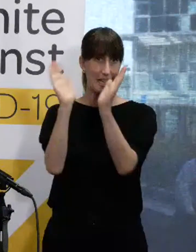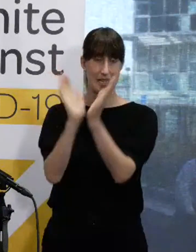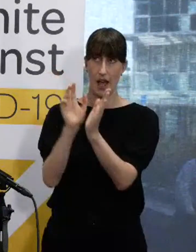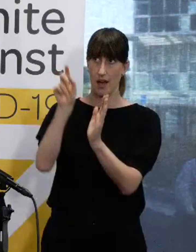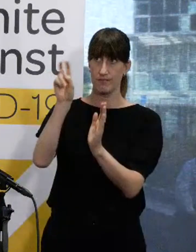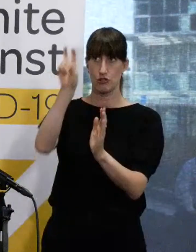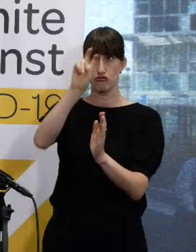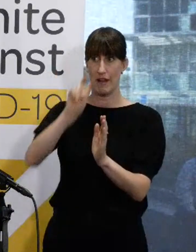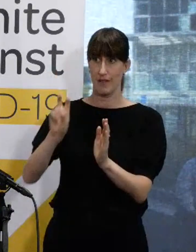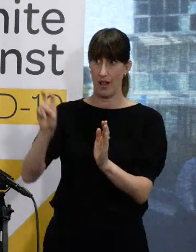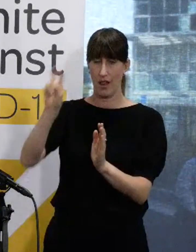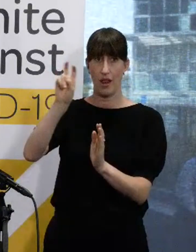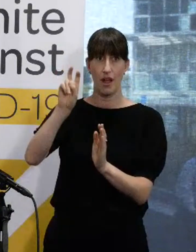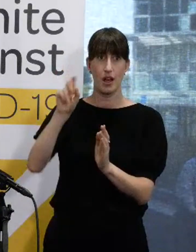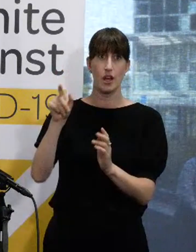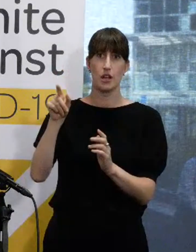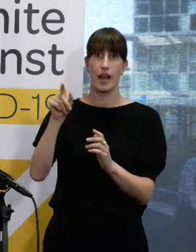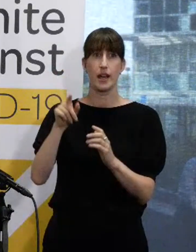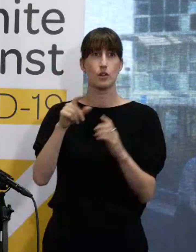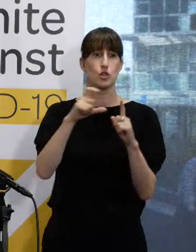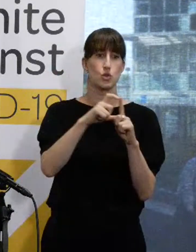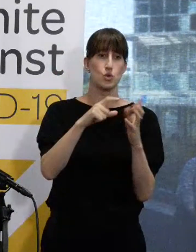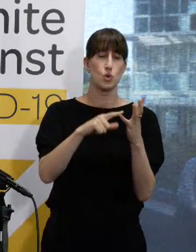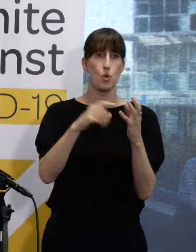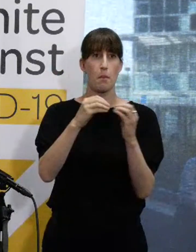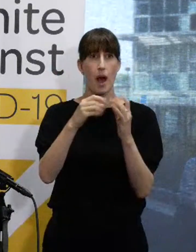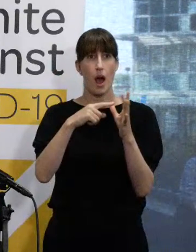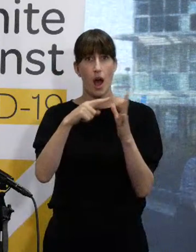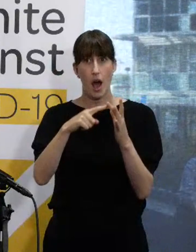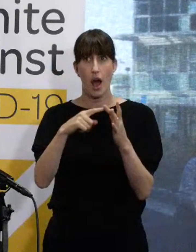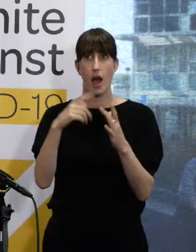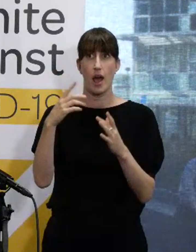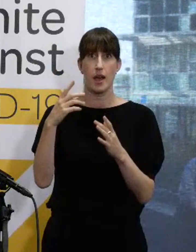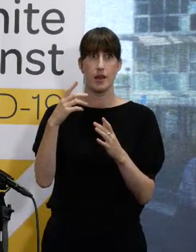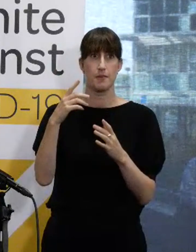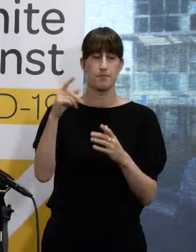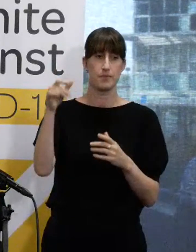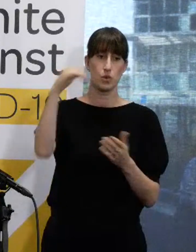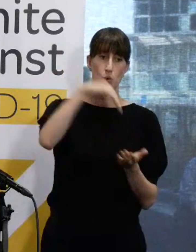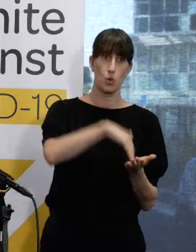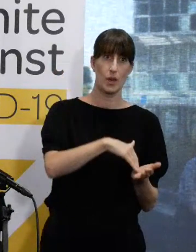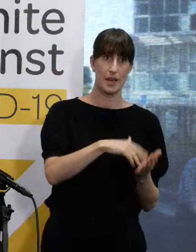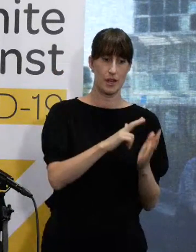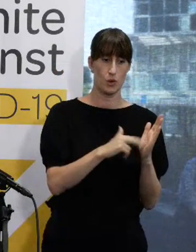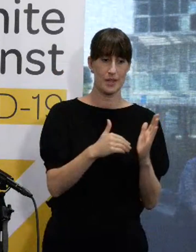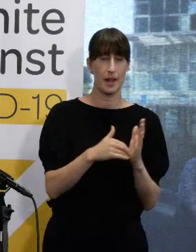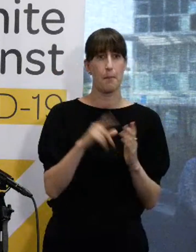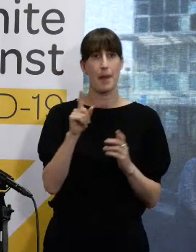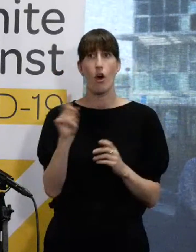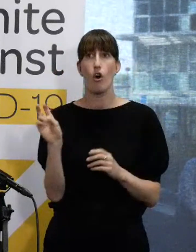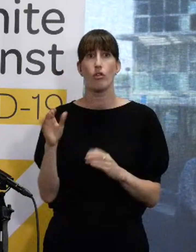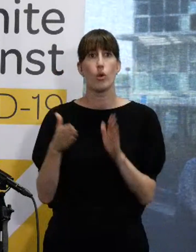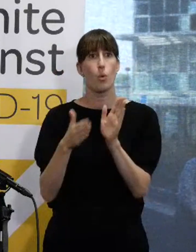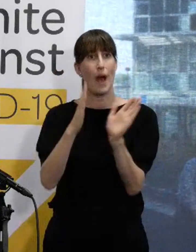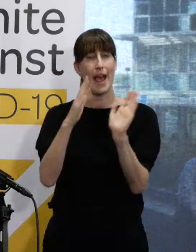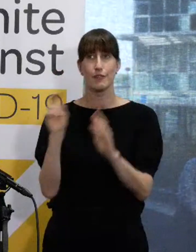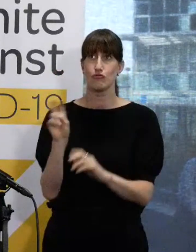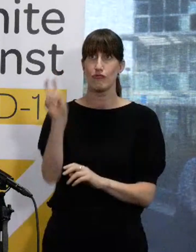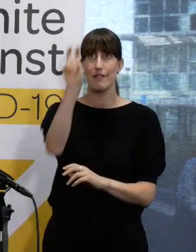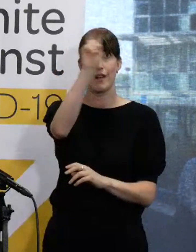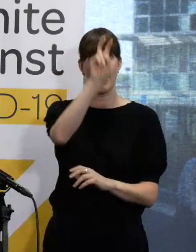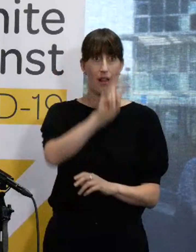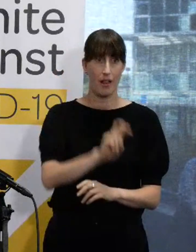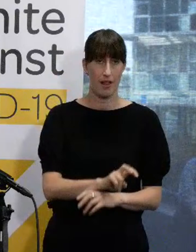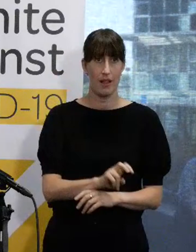travel onto Dubai and then into New Zealand, that is Mumbai and Delhi. Now, you'll also be aware that in recent days,